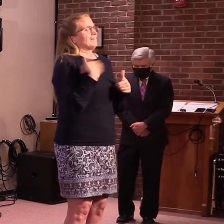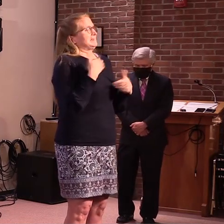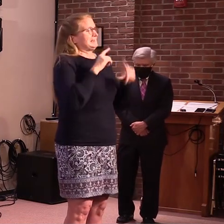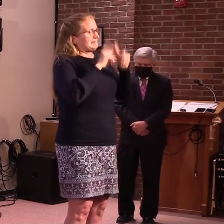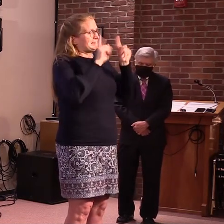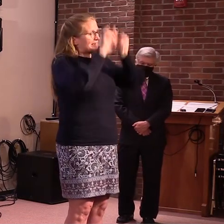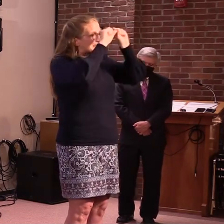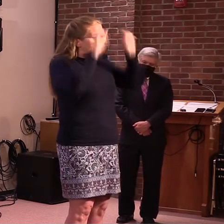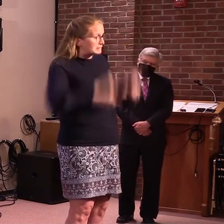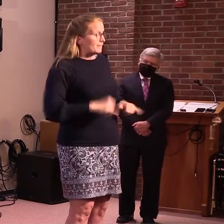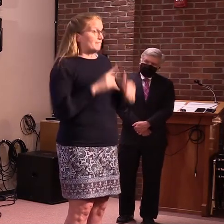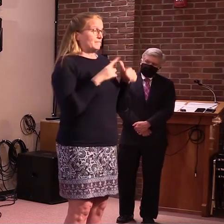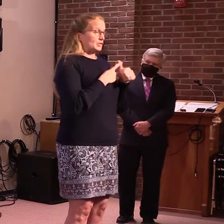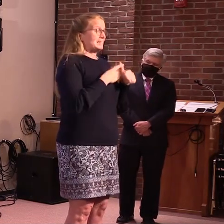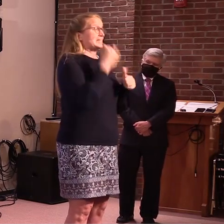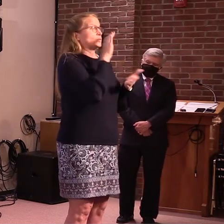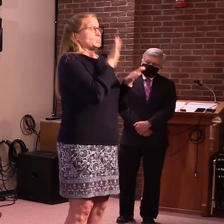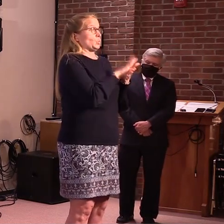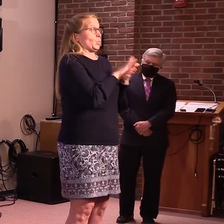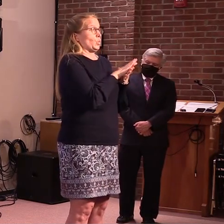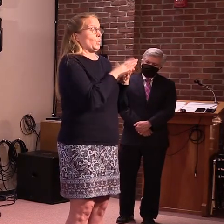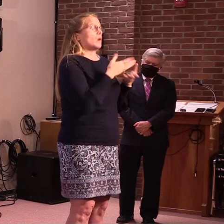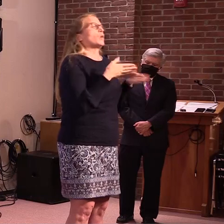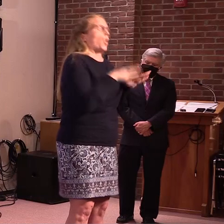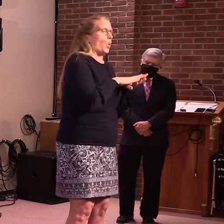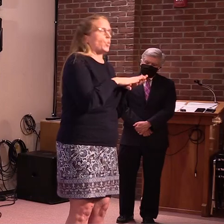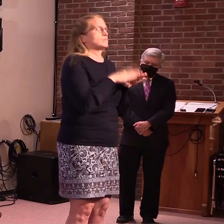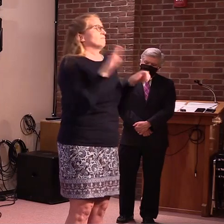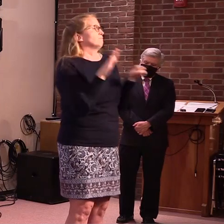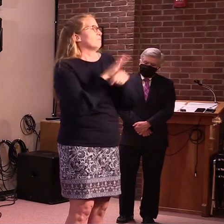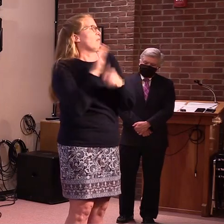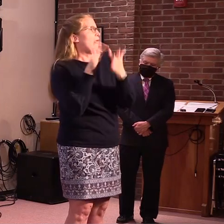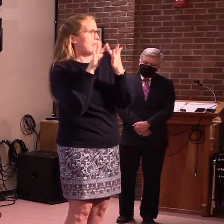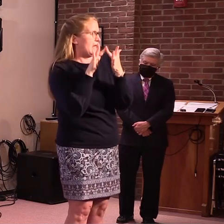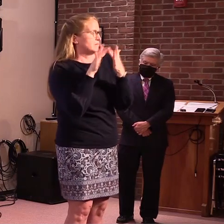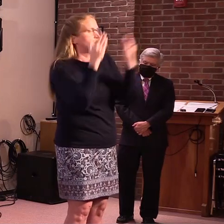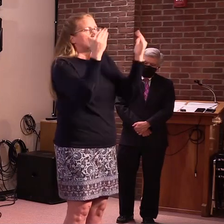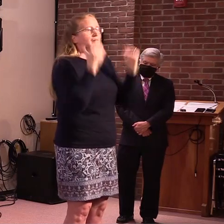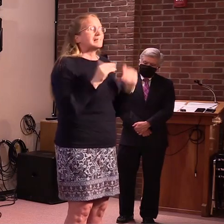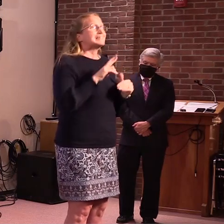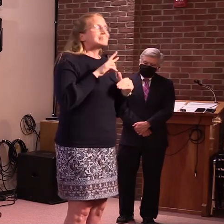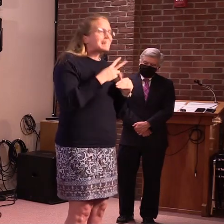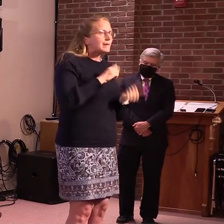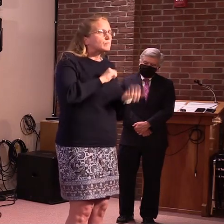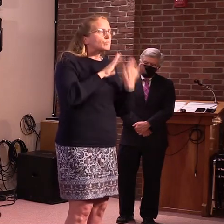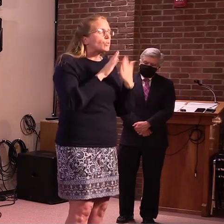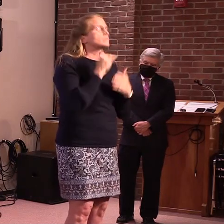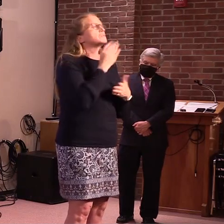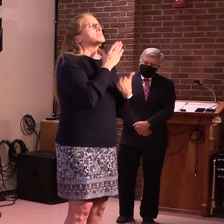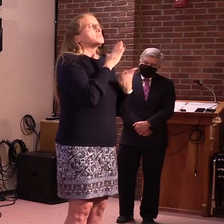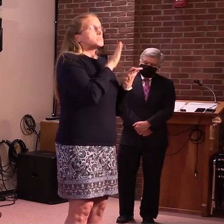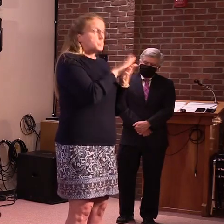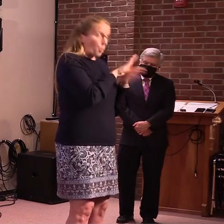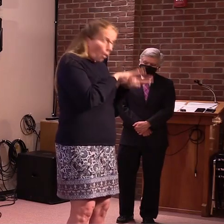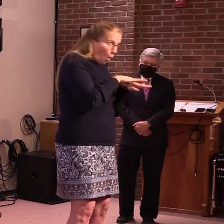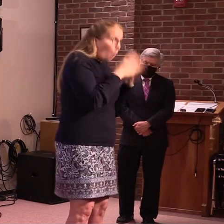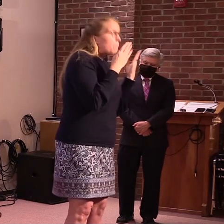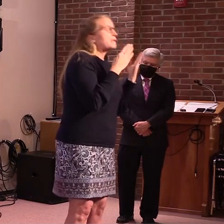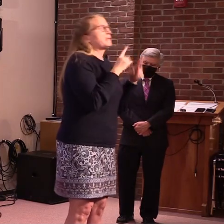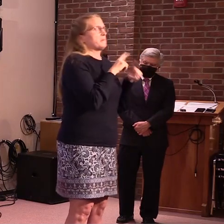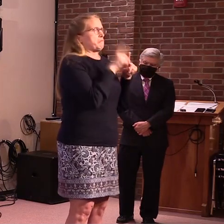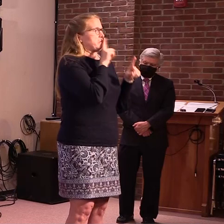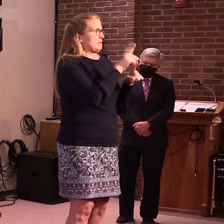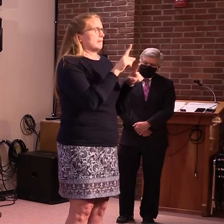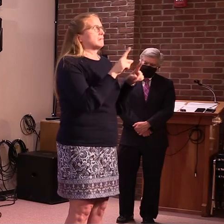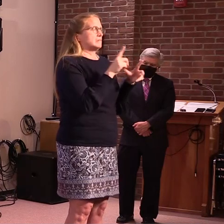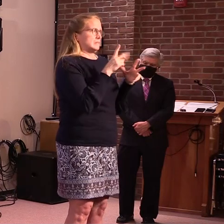step two, schools are open for in-person instruction but implementing fairly restrictive health measures. And under step three,